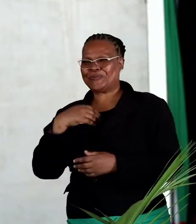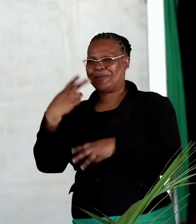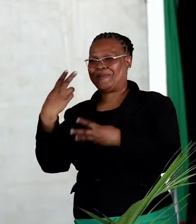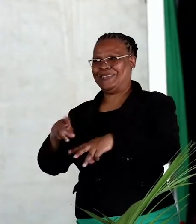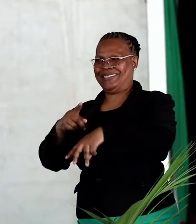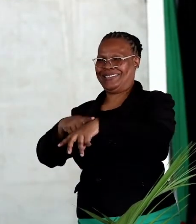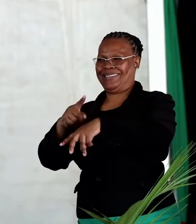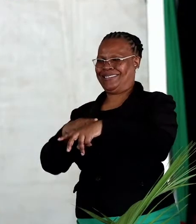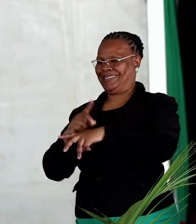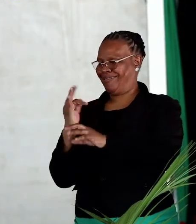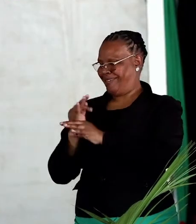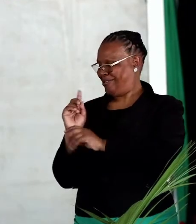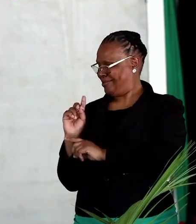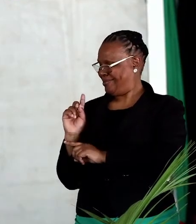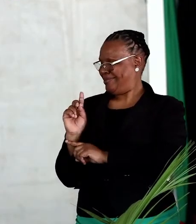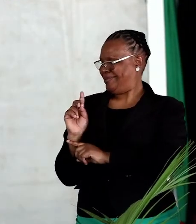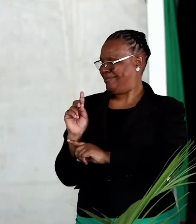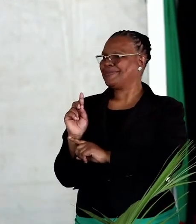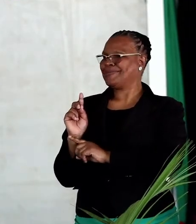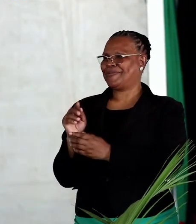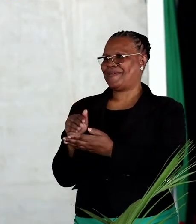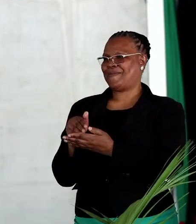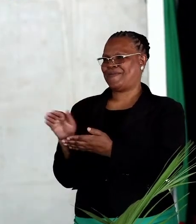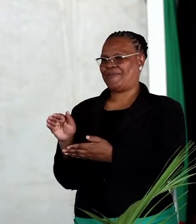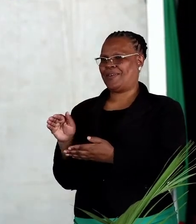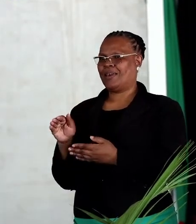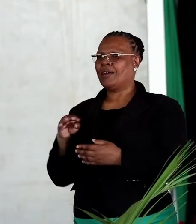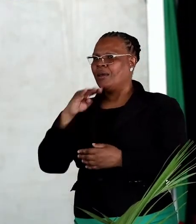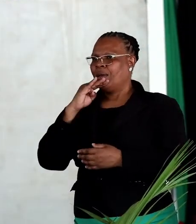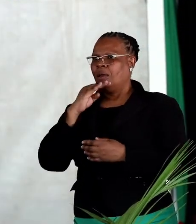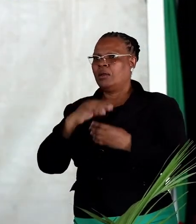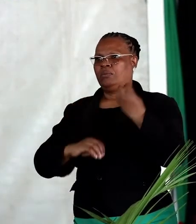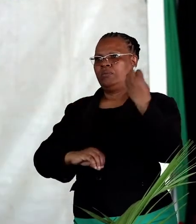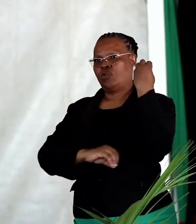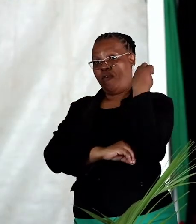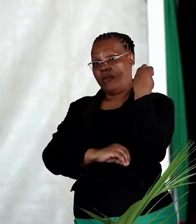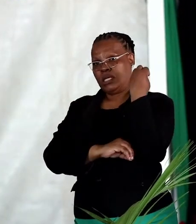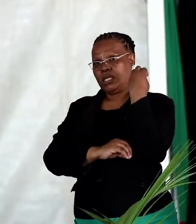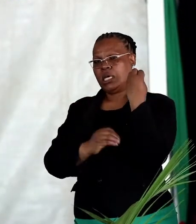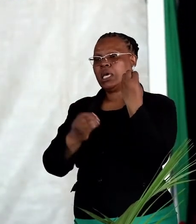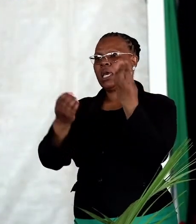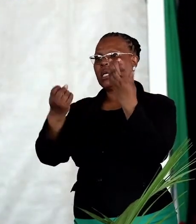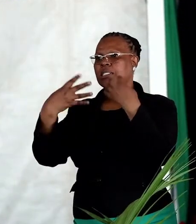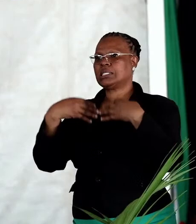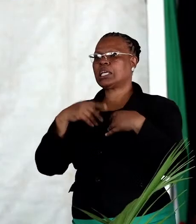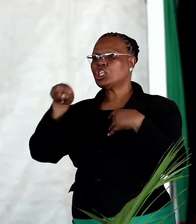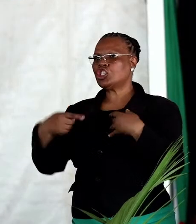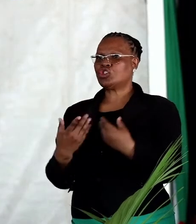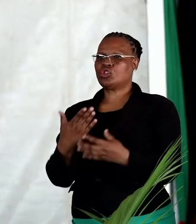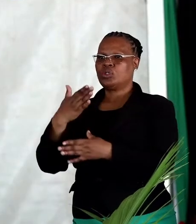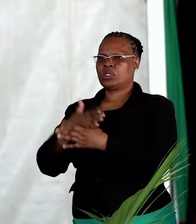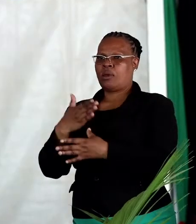I-office yasinika i-tools of trade but there was a challenge.